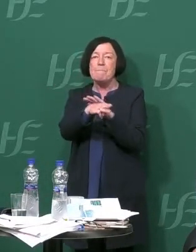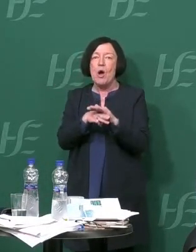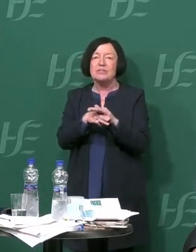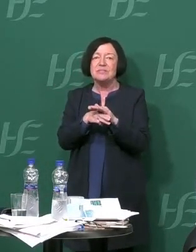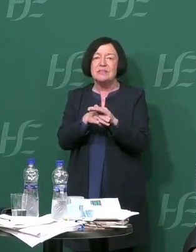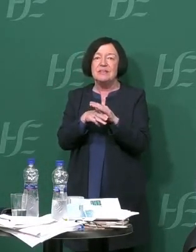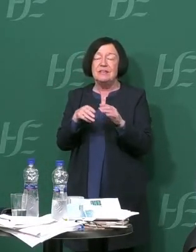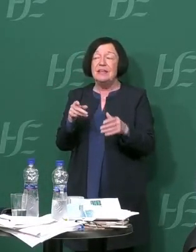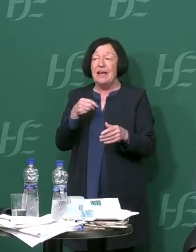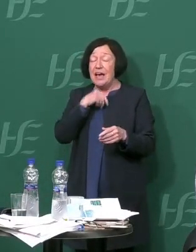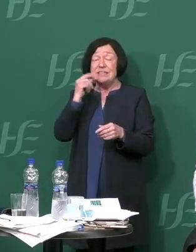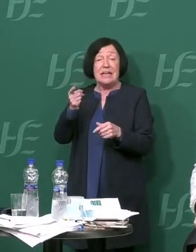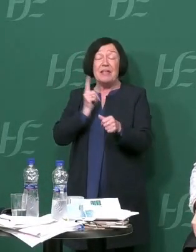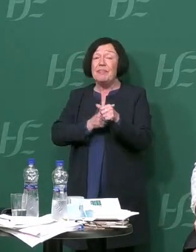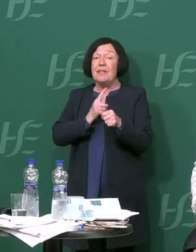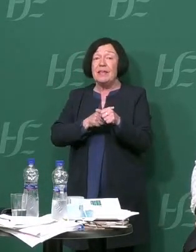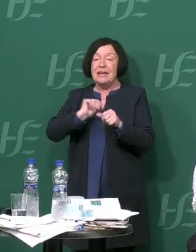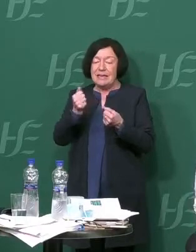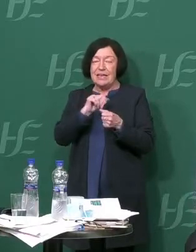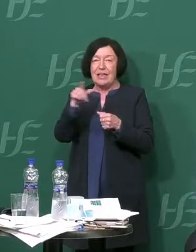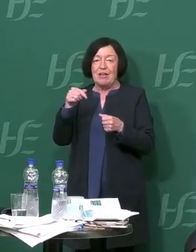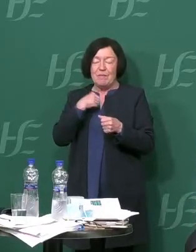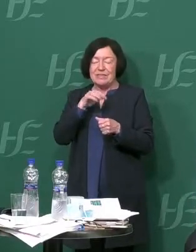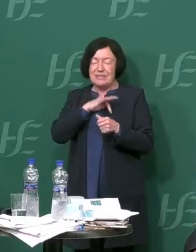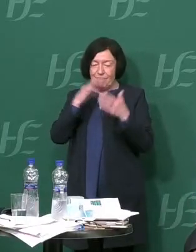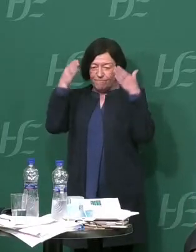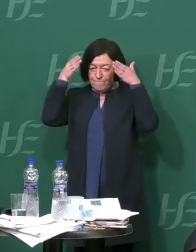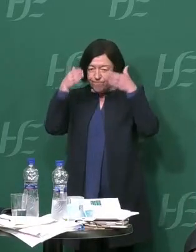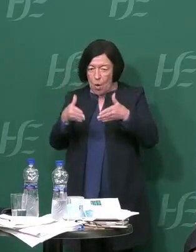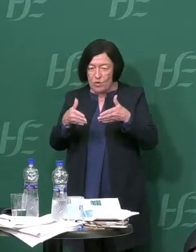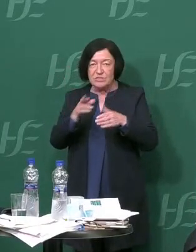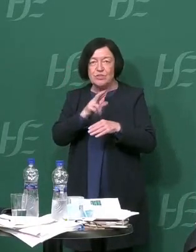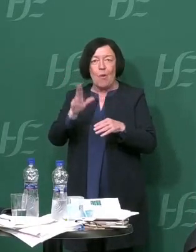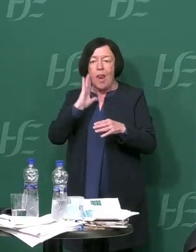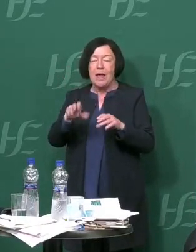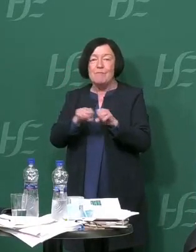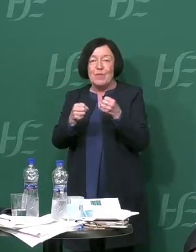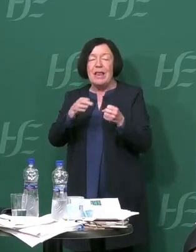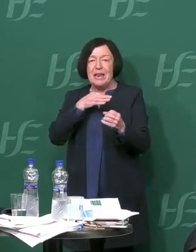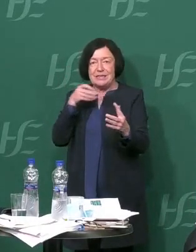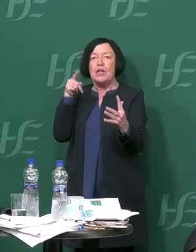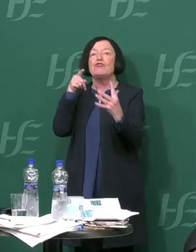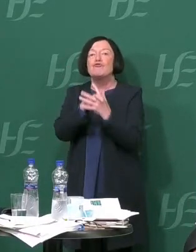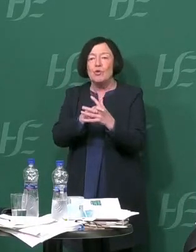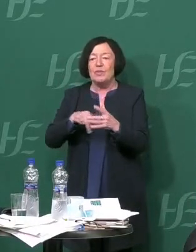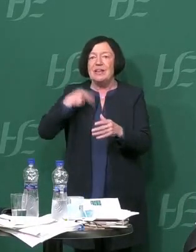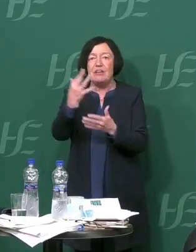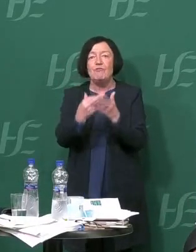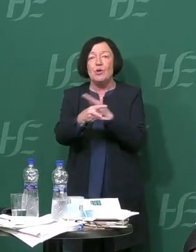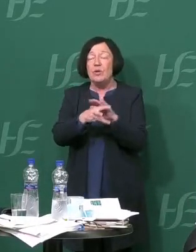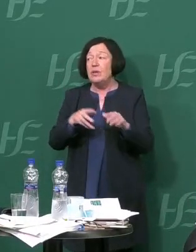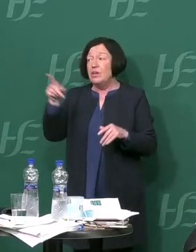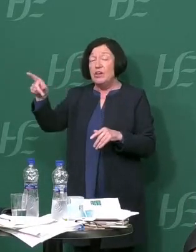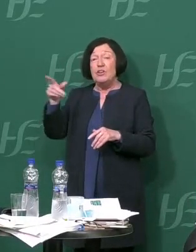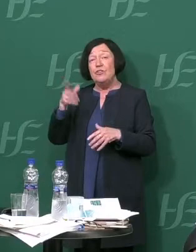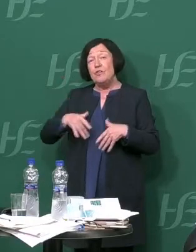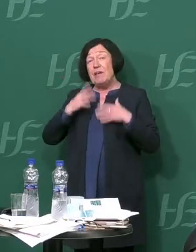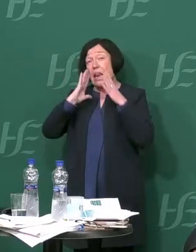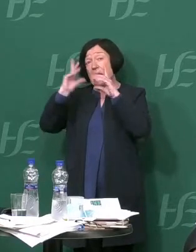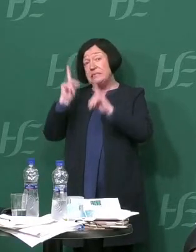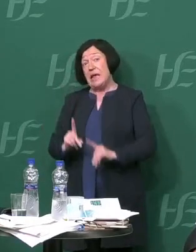And I'm just calling on them again to just keep our heads focused, don't get distracted. Let's get through this in the next few weeks. Do you feel let down in